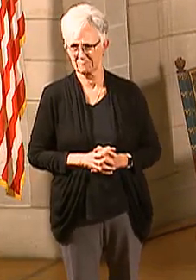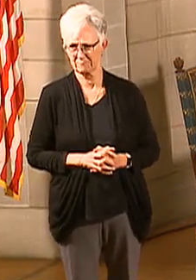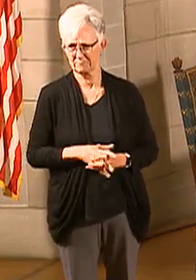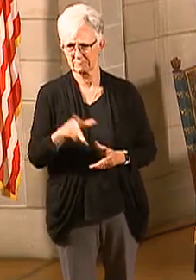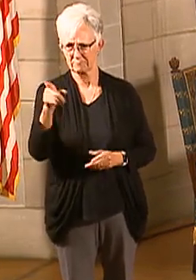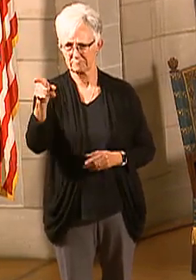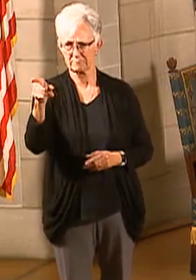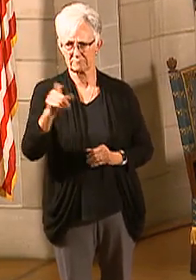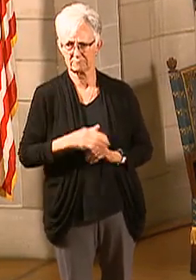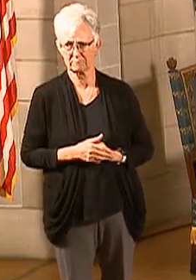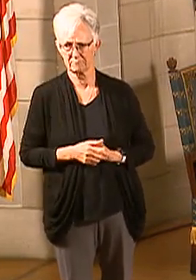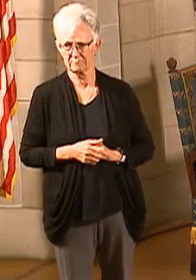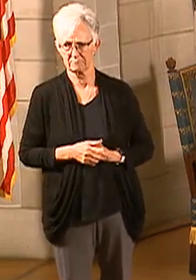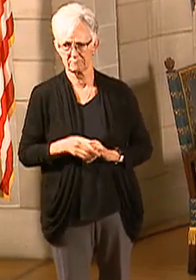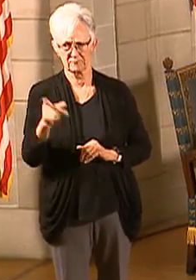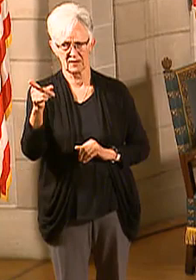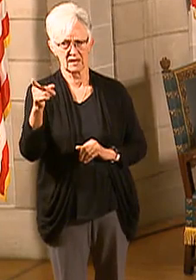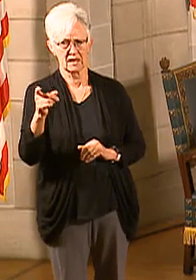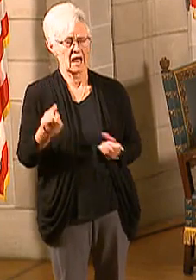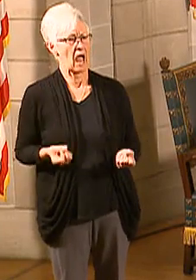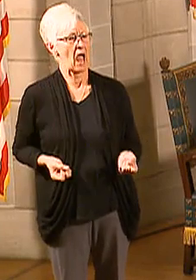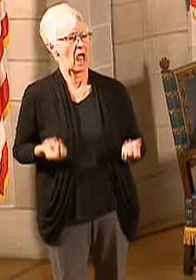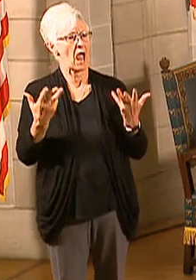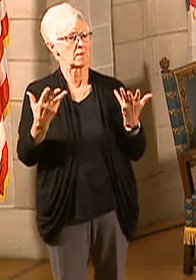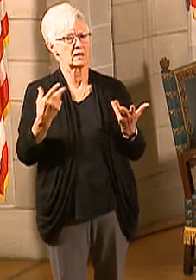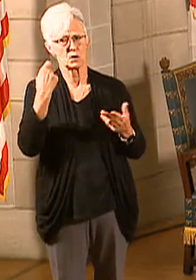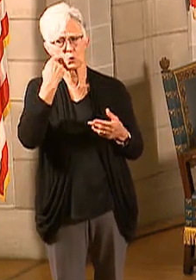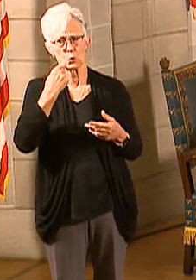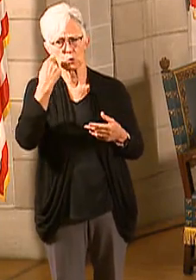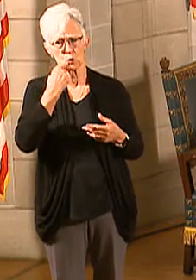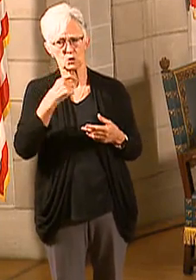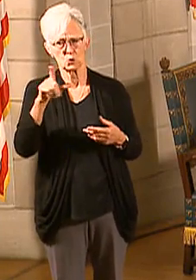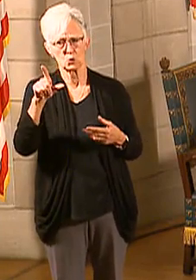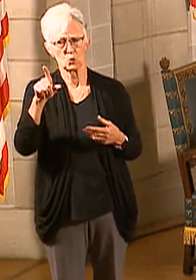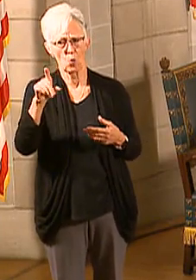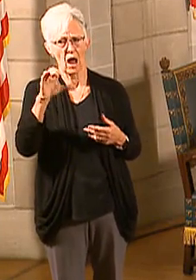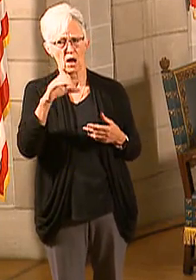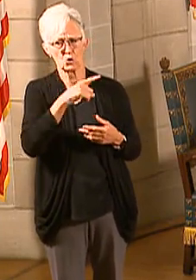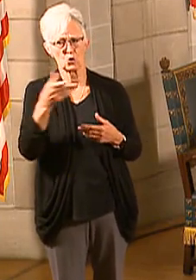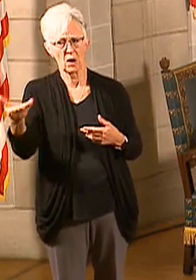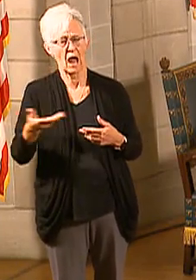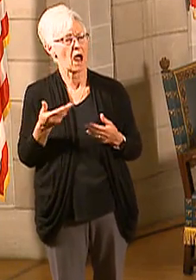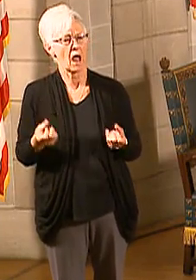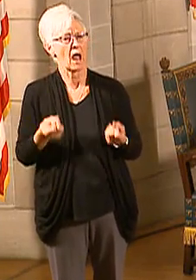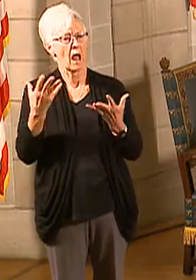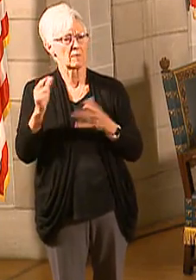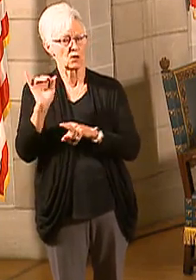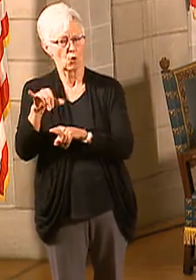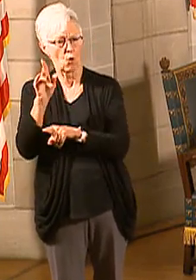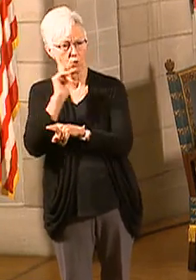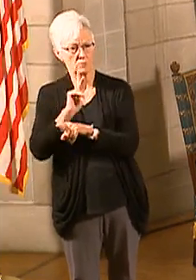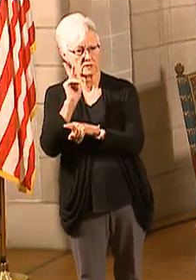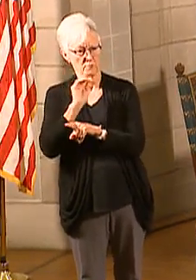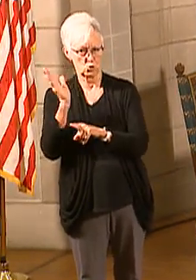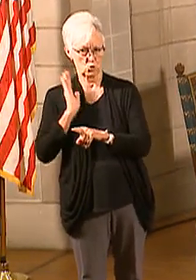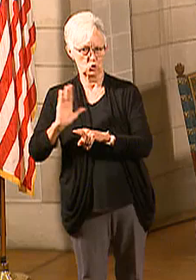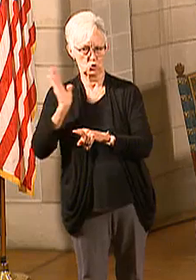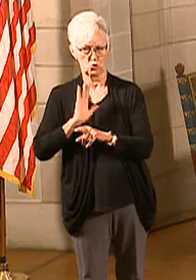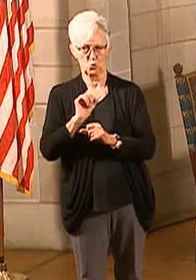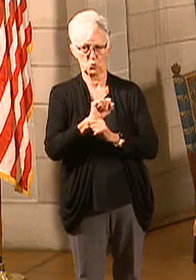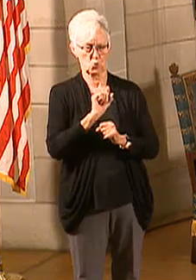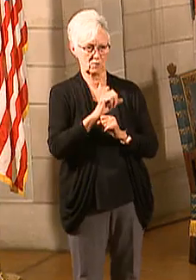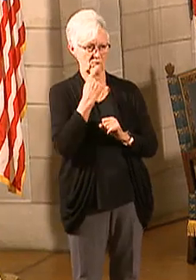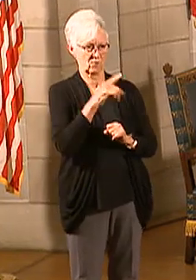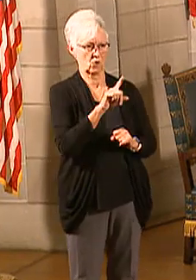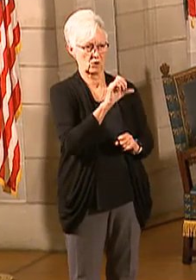How many of those 100 that were hired in the Eastern Service Unit used to work for St. Francis? So Paul asked, how many of those 100 that we hired